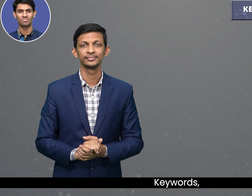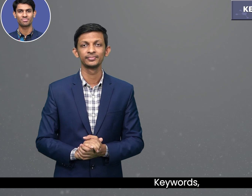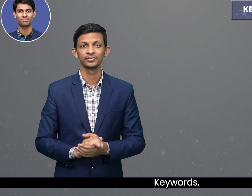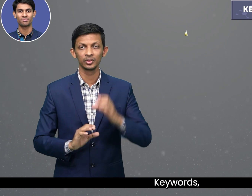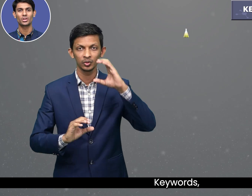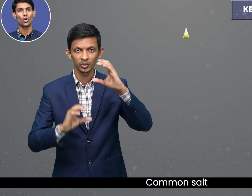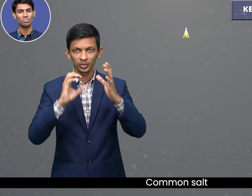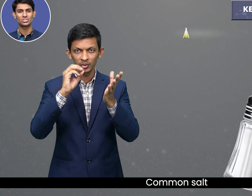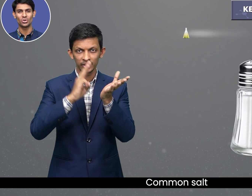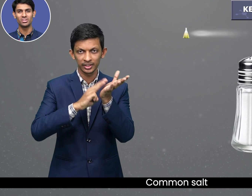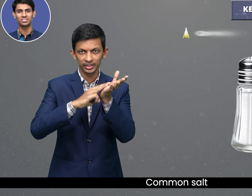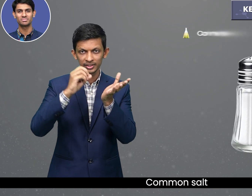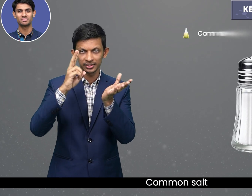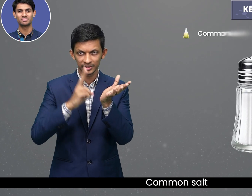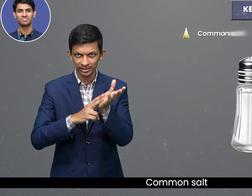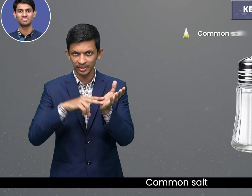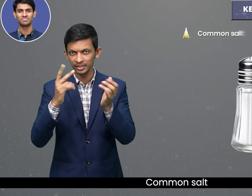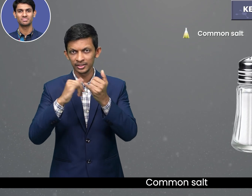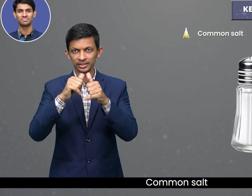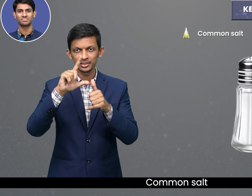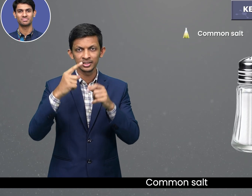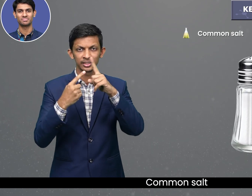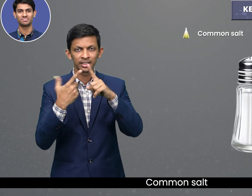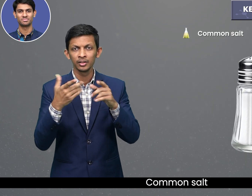Keywords: common salt,